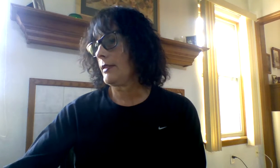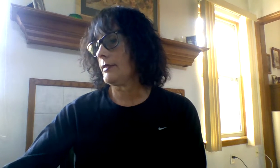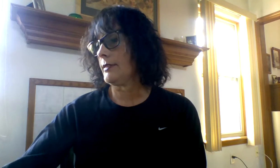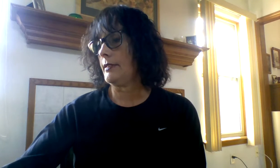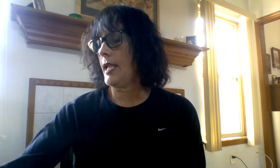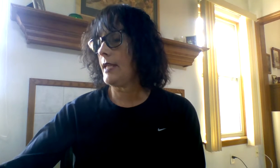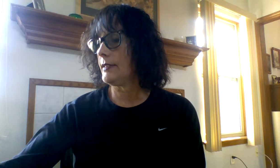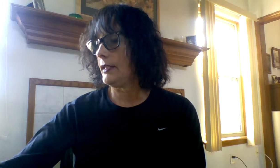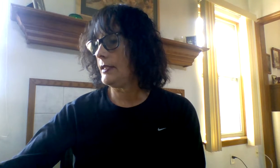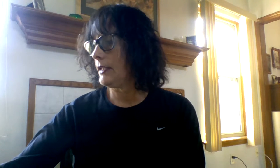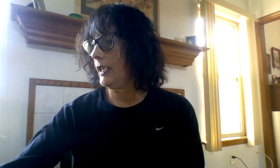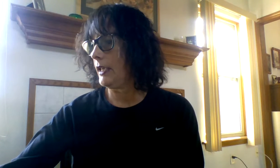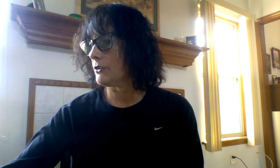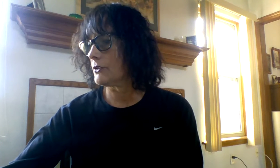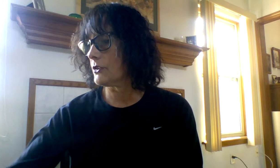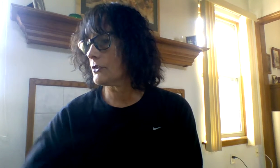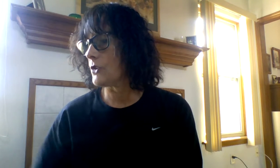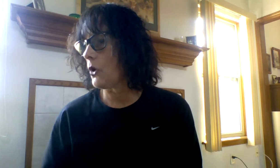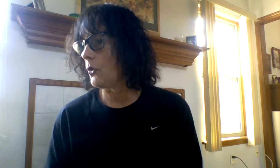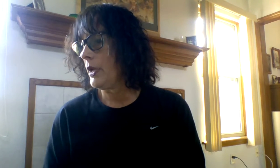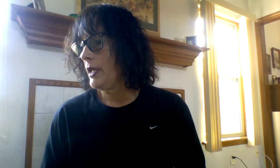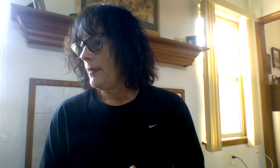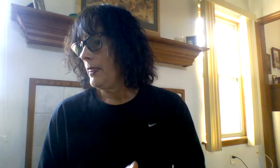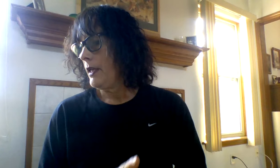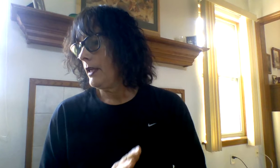Let's see, tense indicators. So